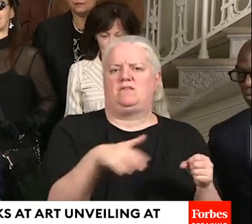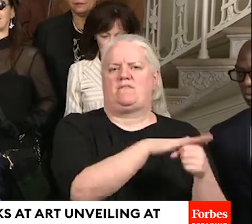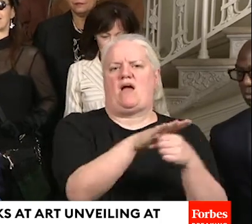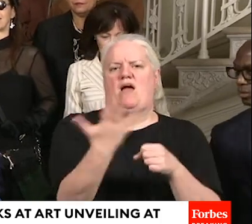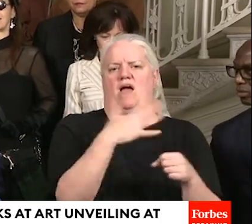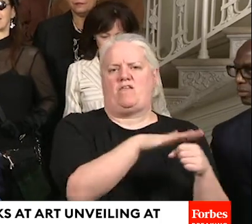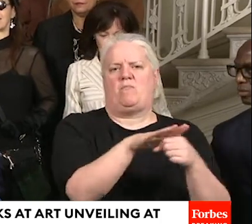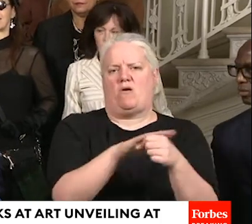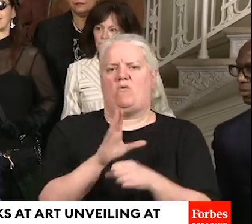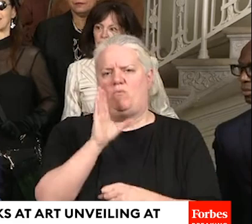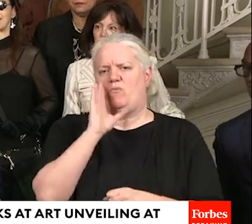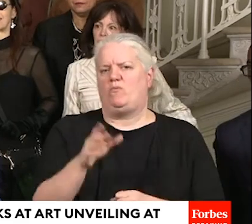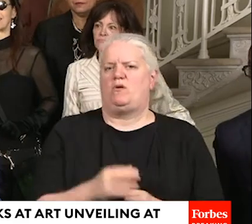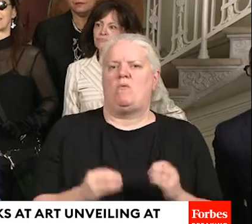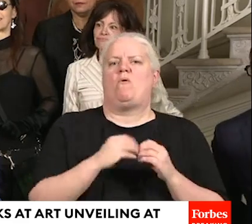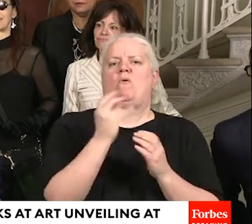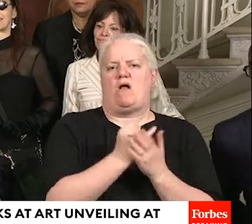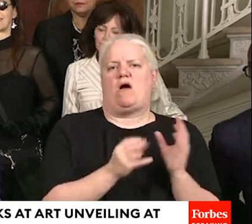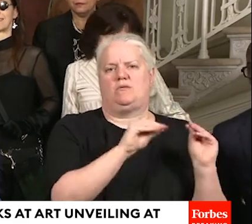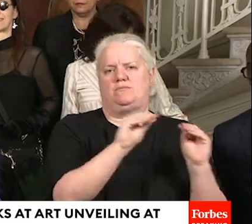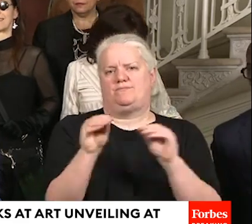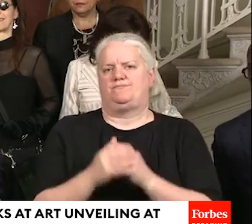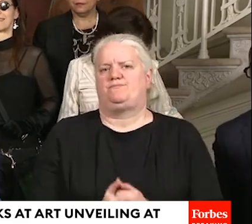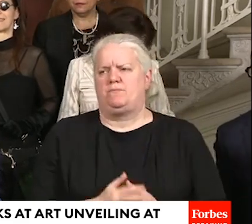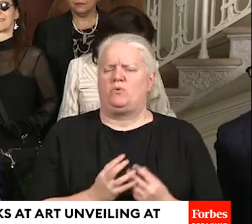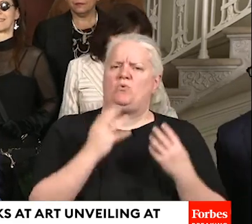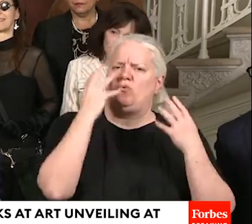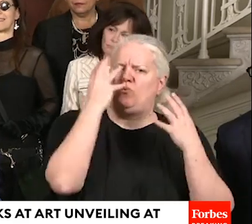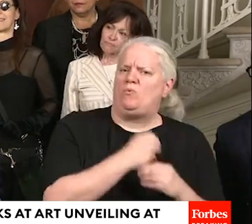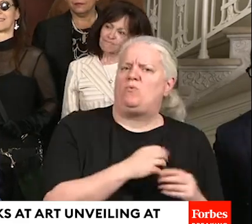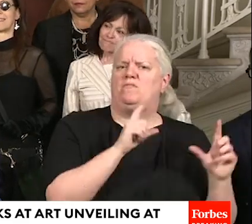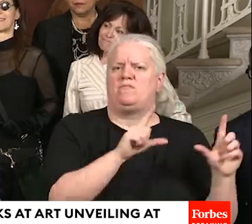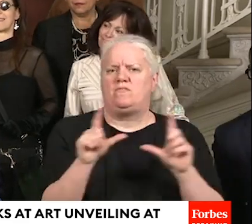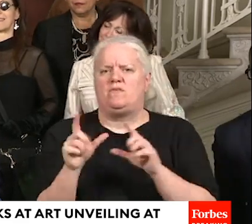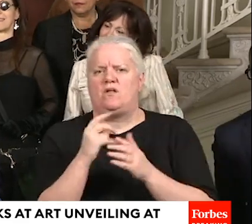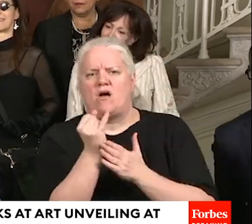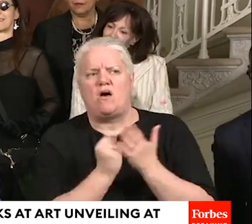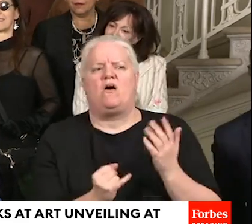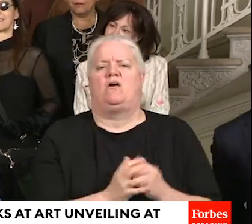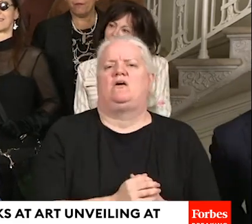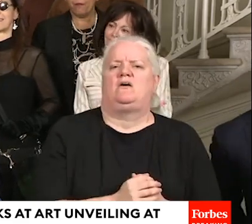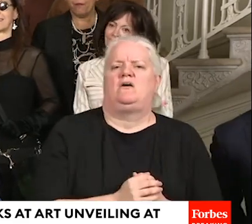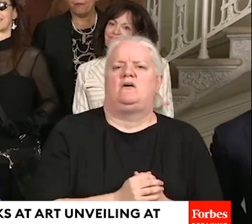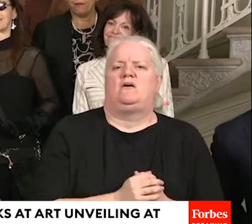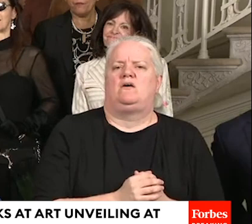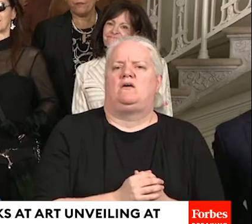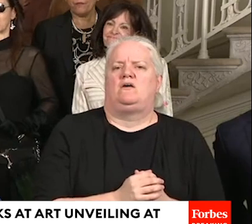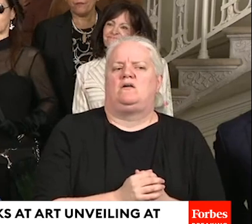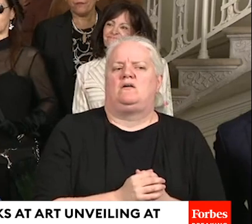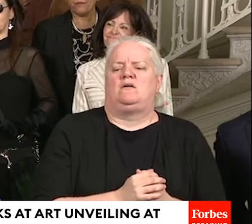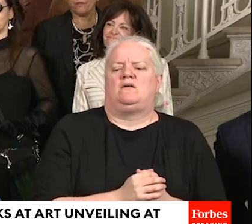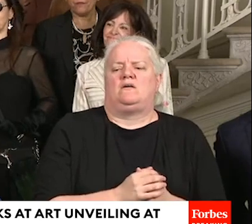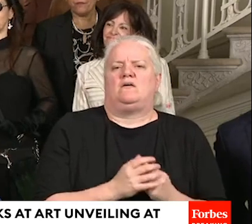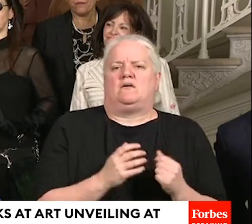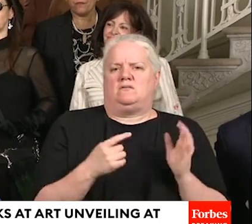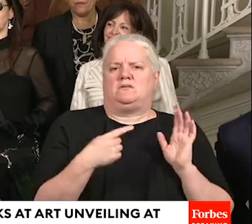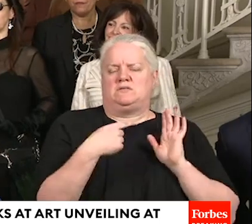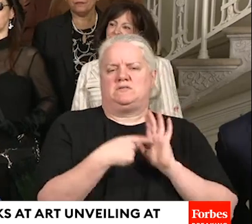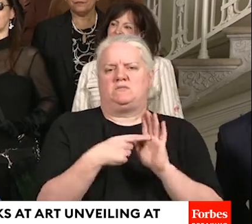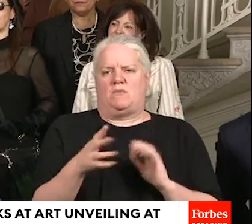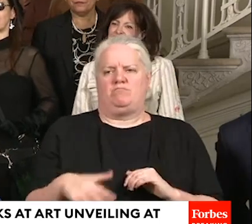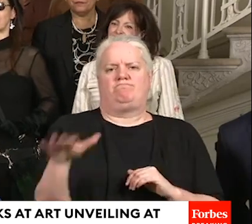will see some of the most beautiful pieces, and many of our artists will have an opportunity to display the art that they have